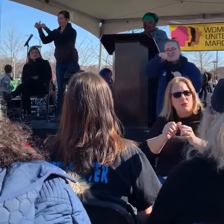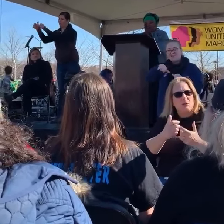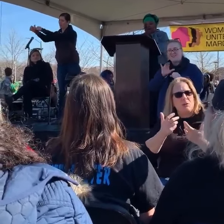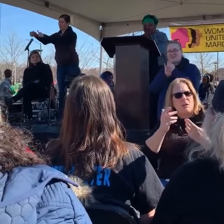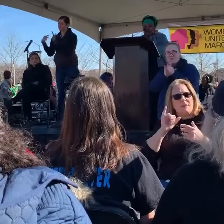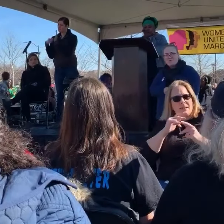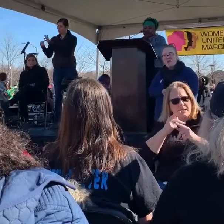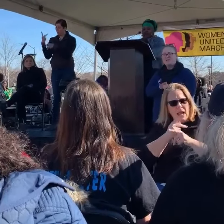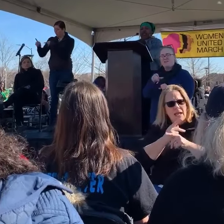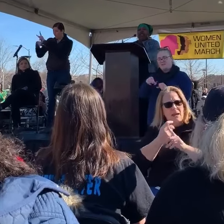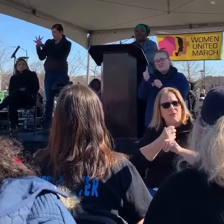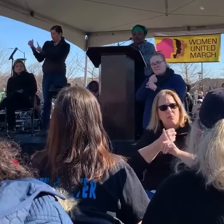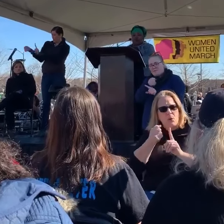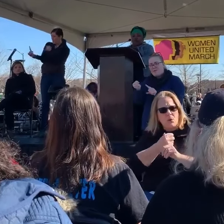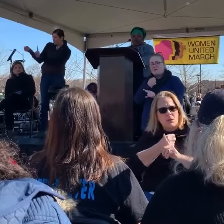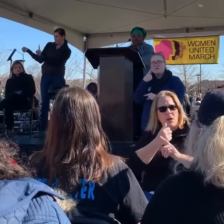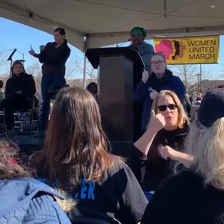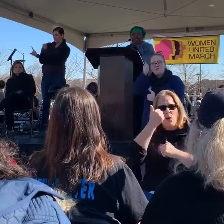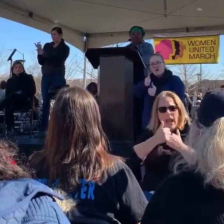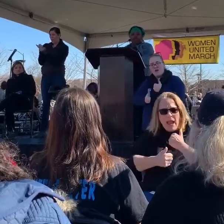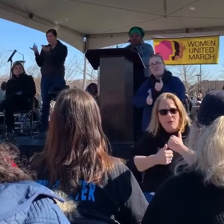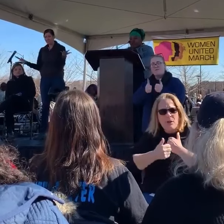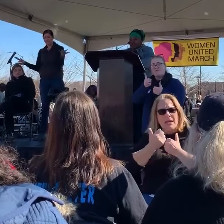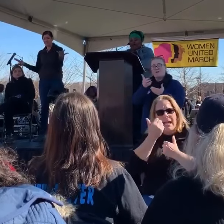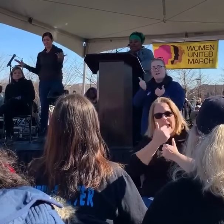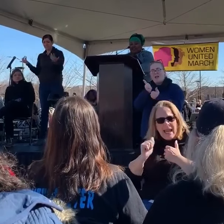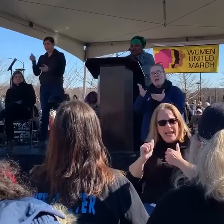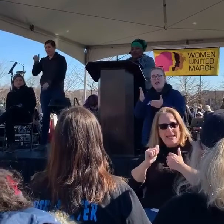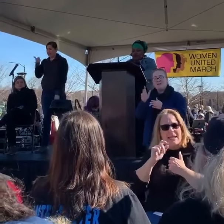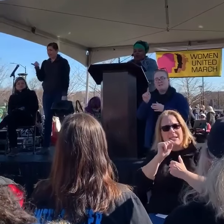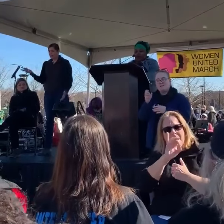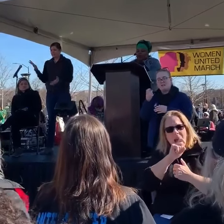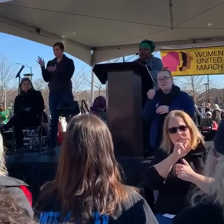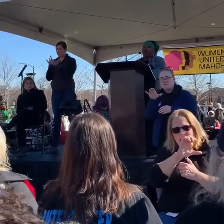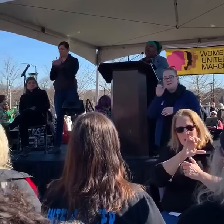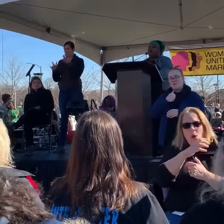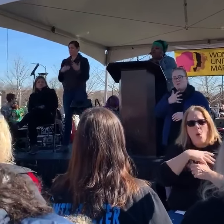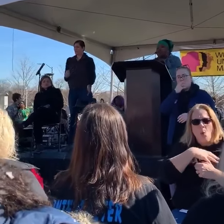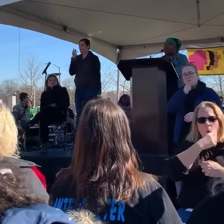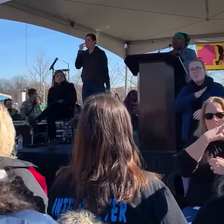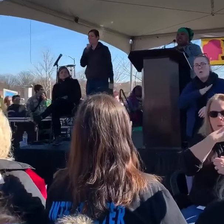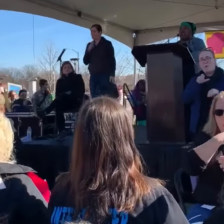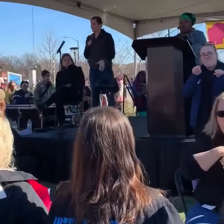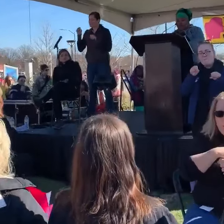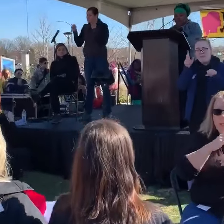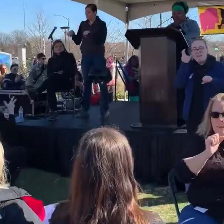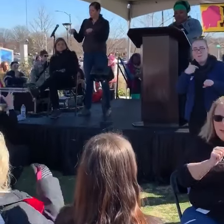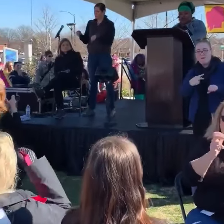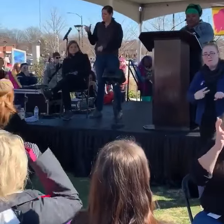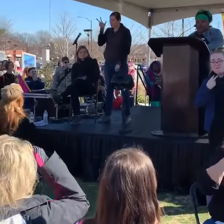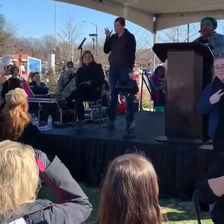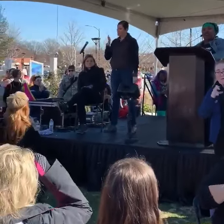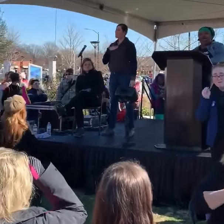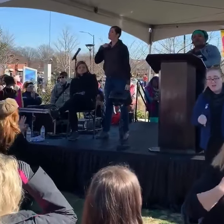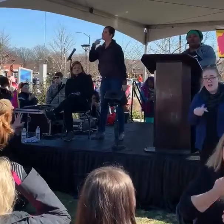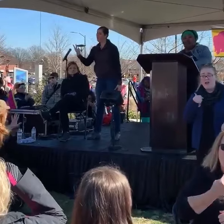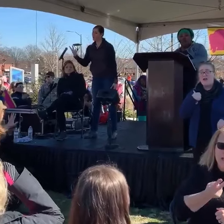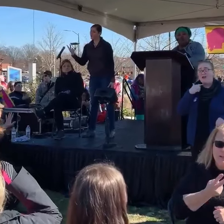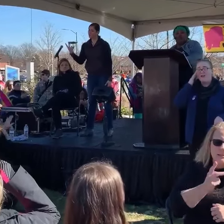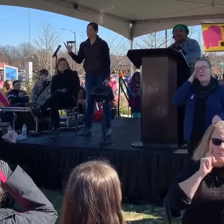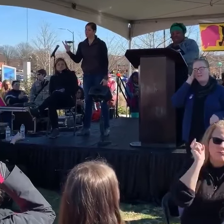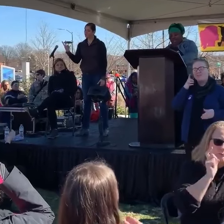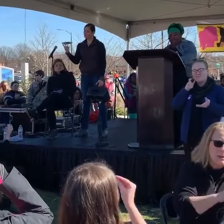this type of abuse. So for any toxic white woman with the ability to hear my voice,